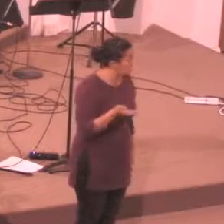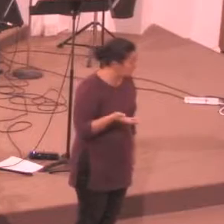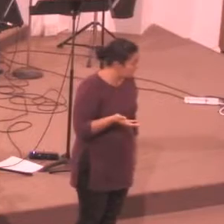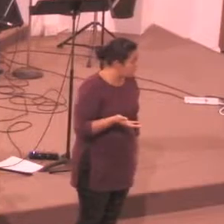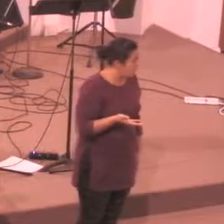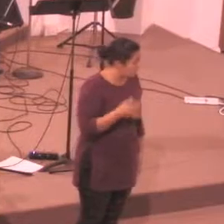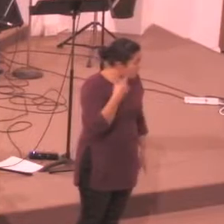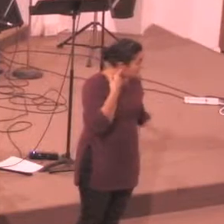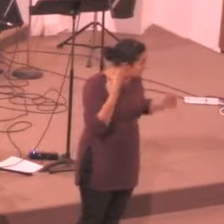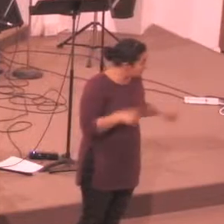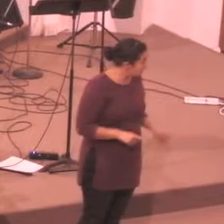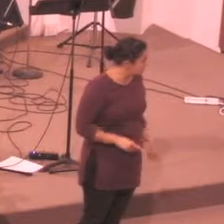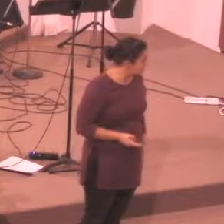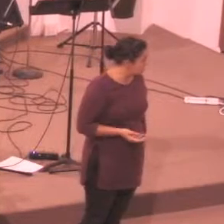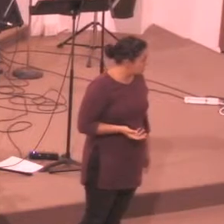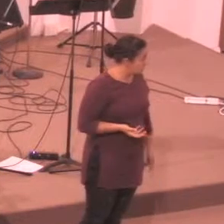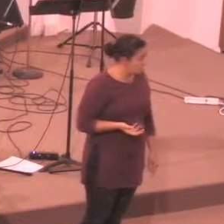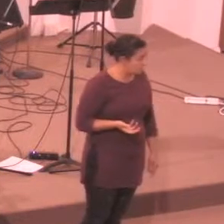Amen?